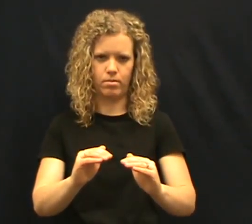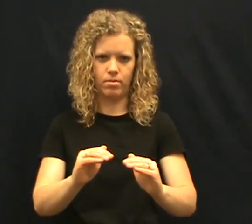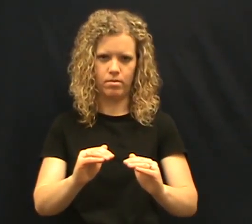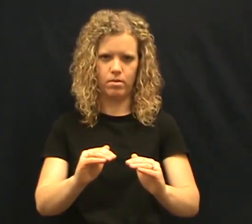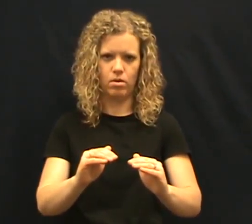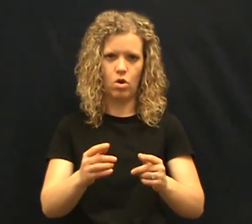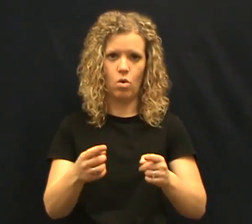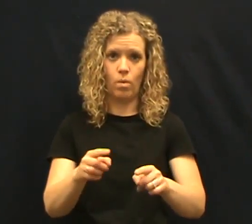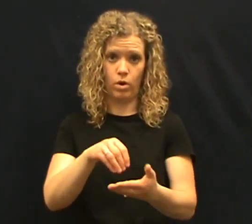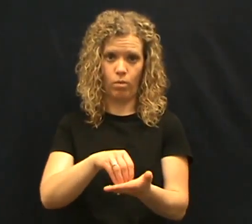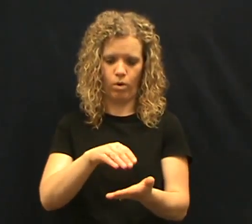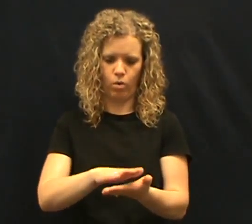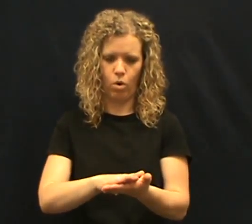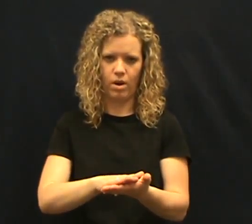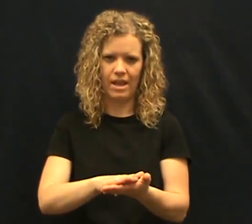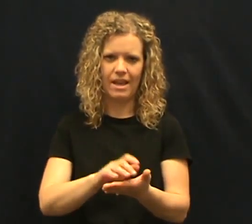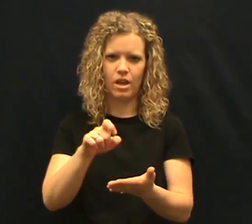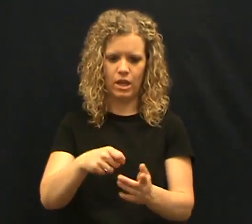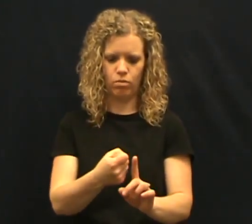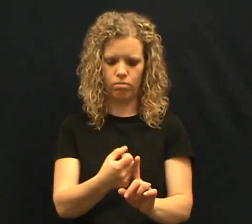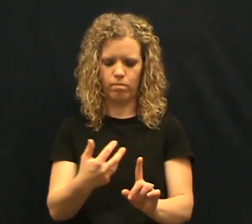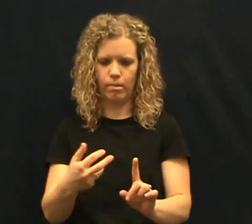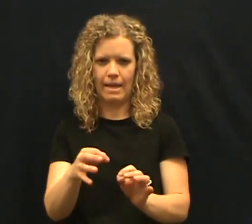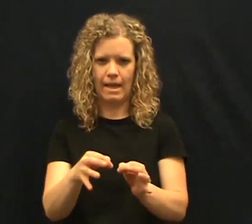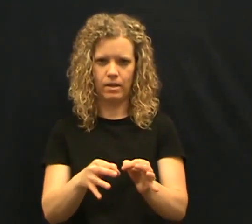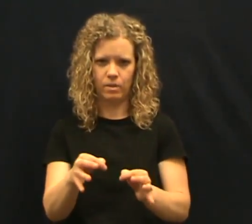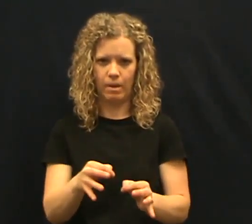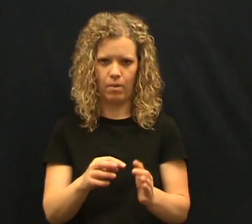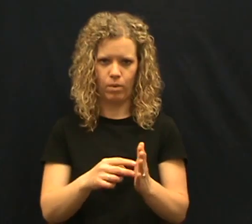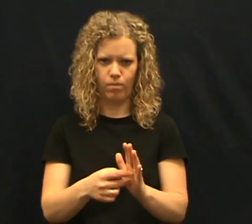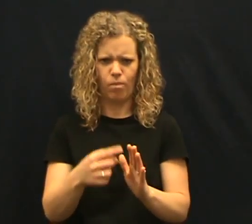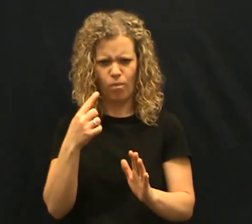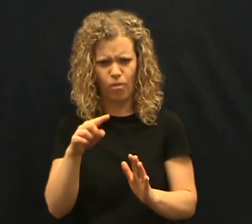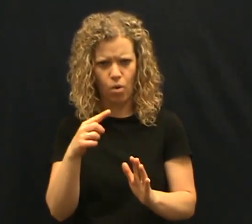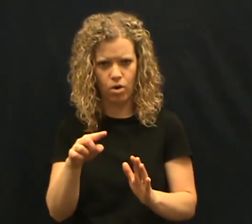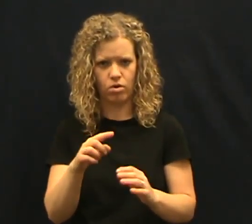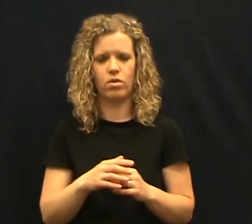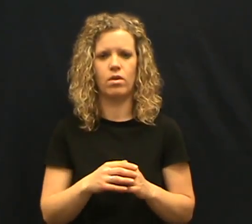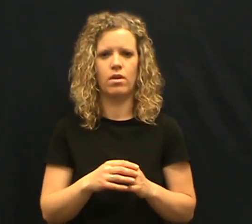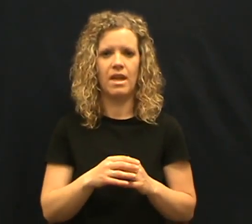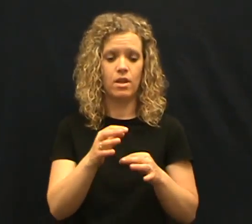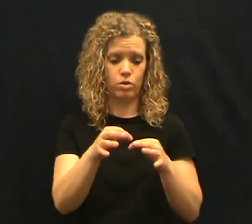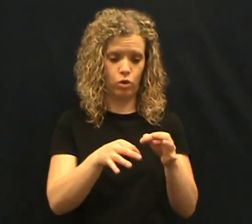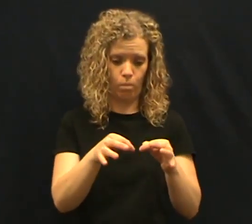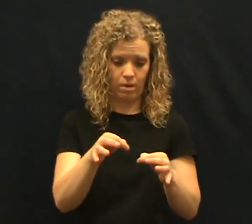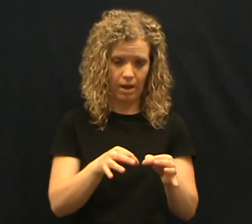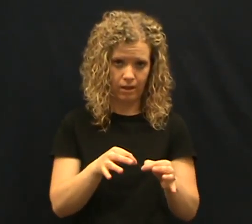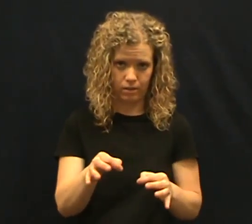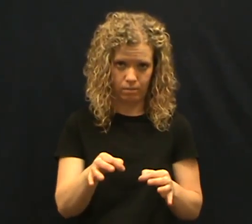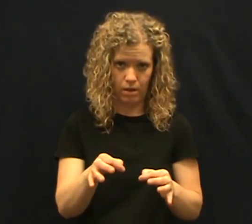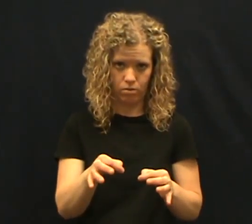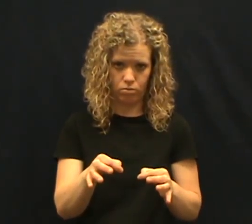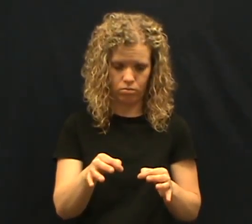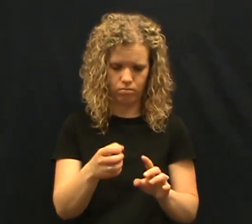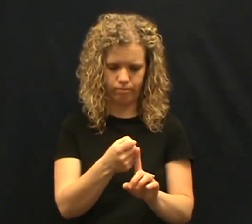you have an explanation for what the entry was. And so our explanation that we would write under that journal entry would be